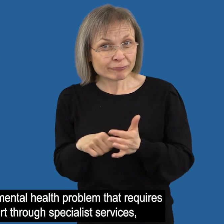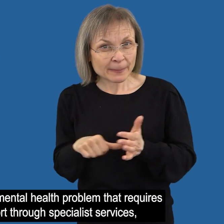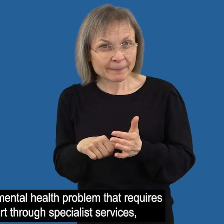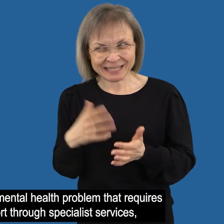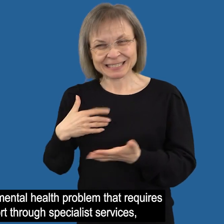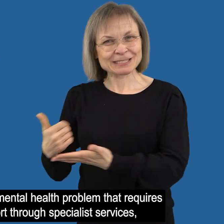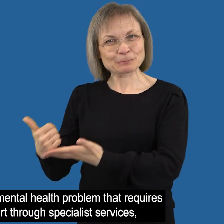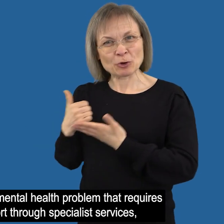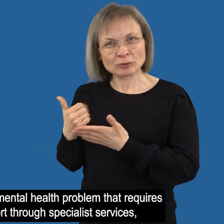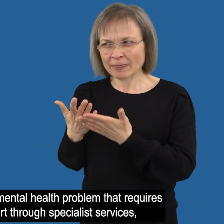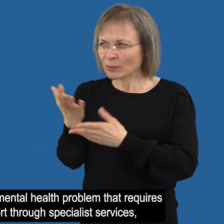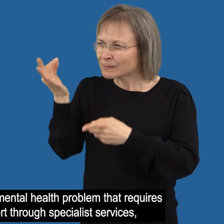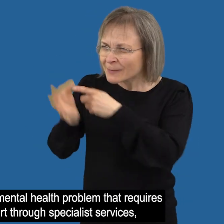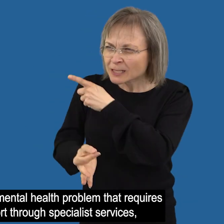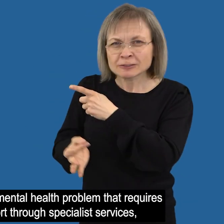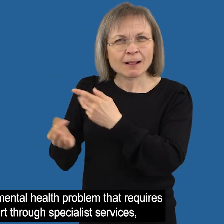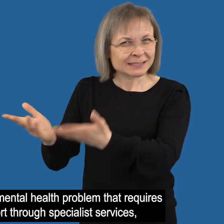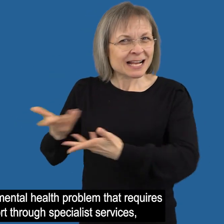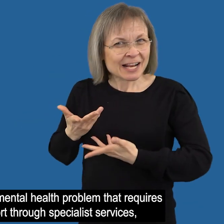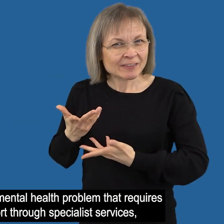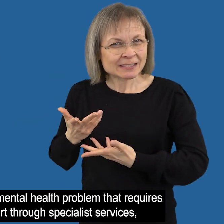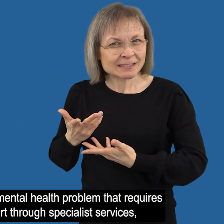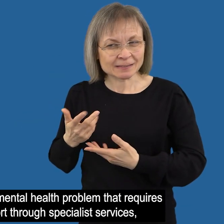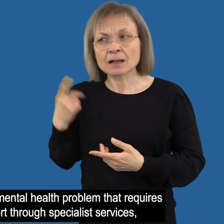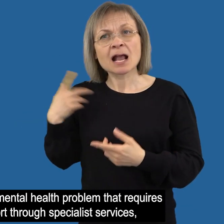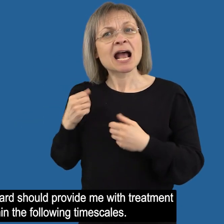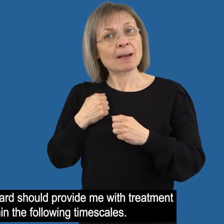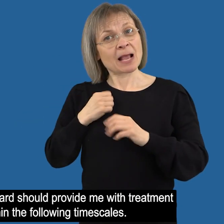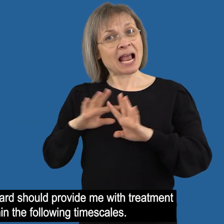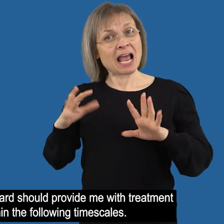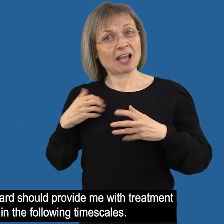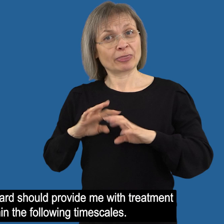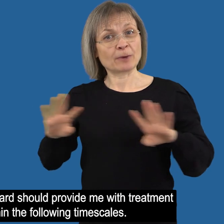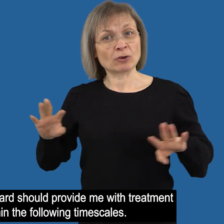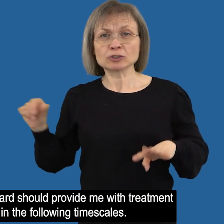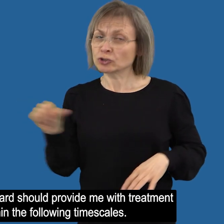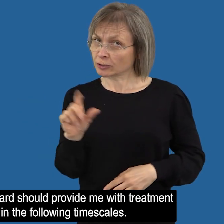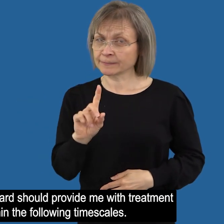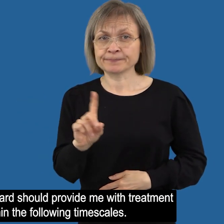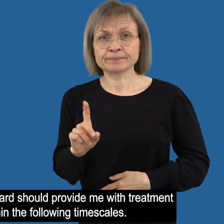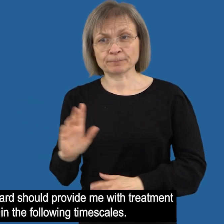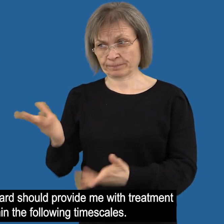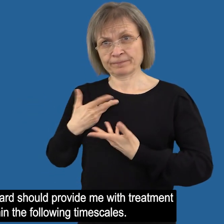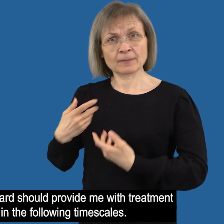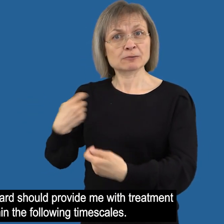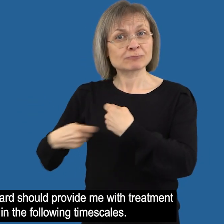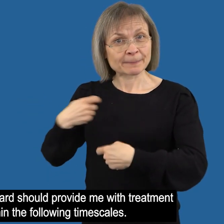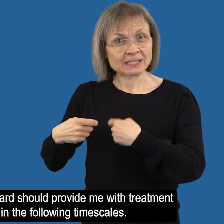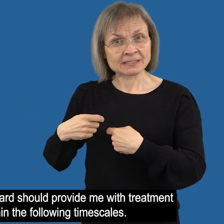If I have a mental health problem that requires support through specialist services, my health board should provide me with treatment with